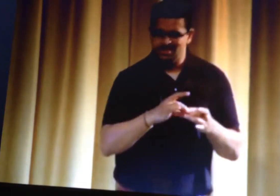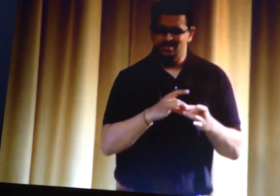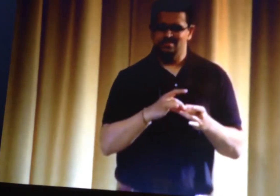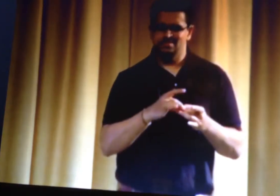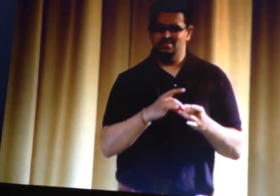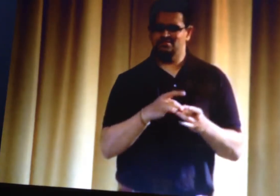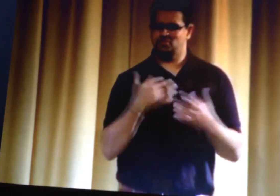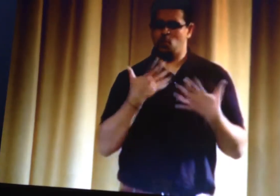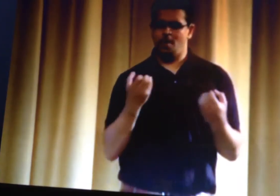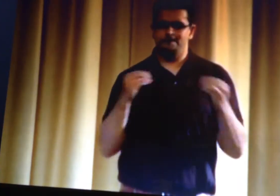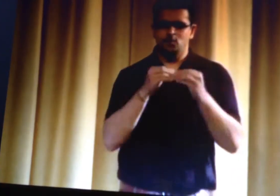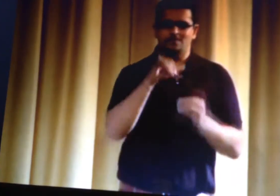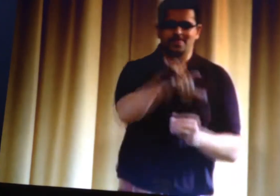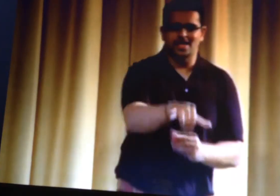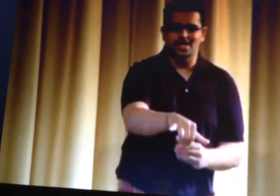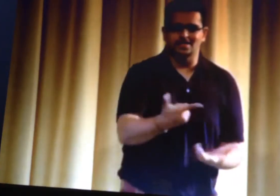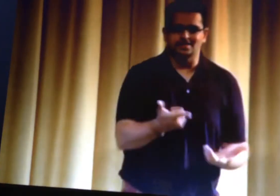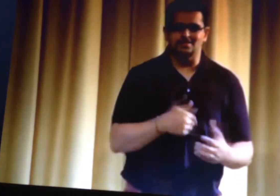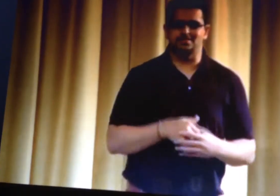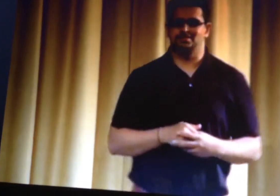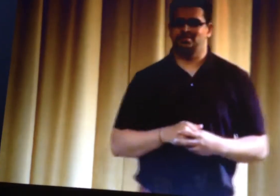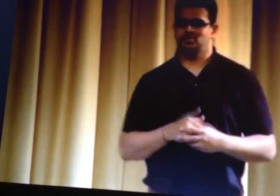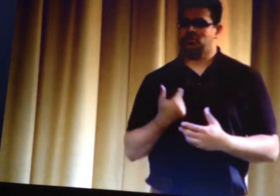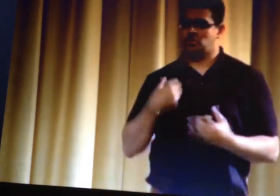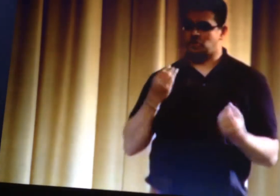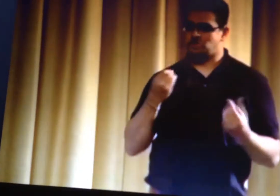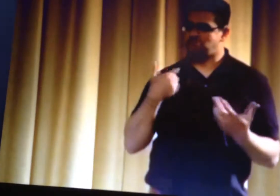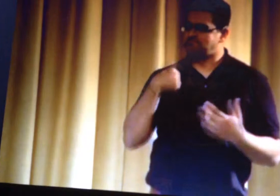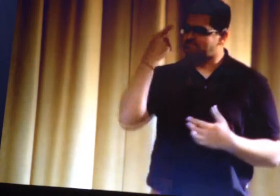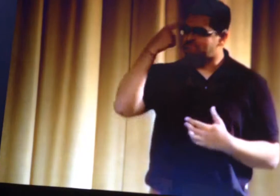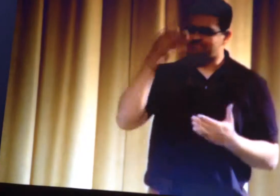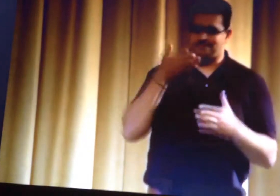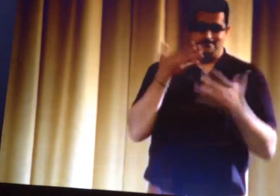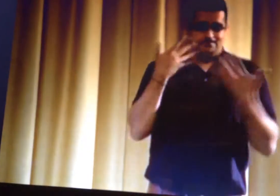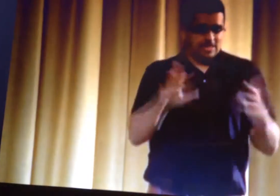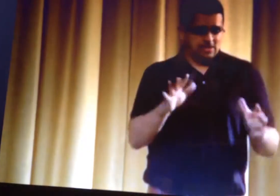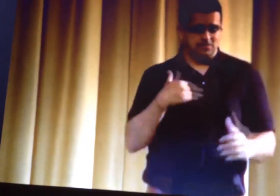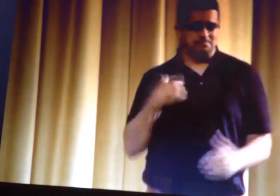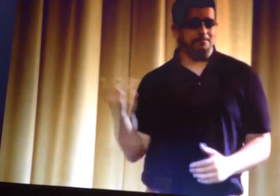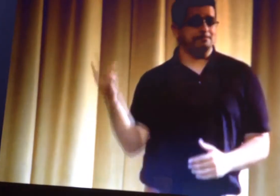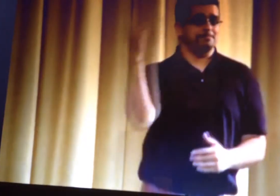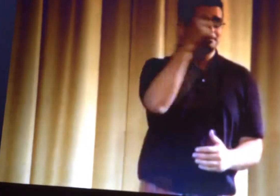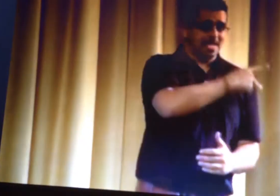It was an inspiration for me. I wanted more of that support and that unity.